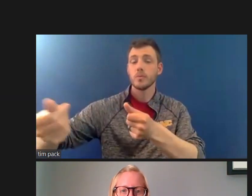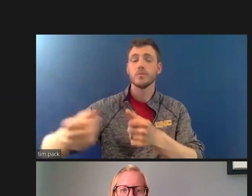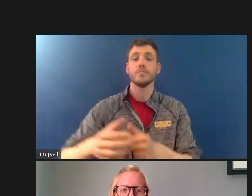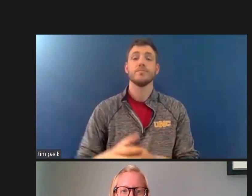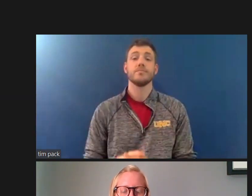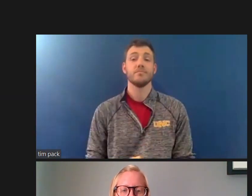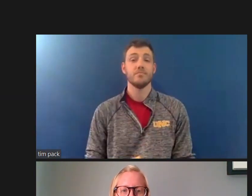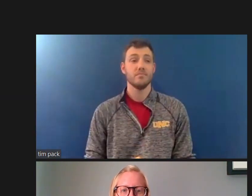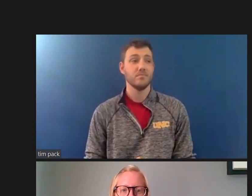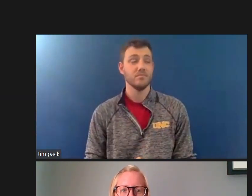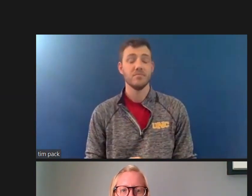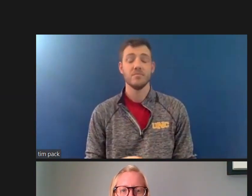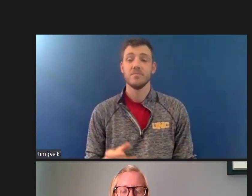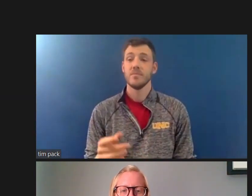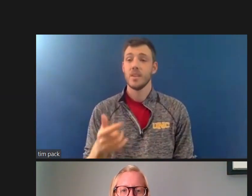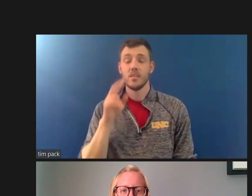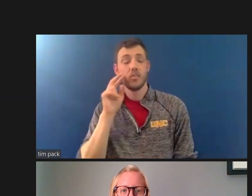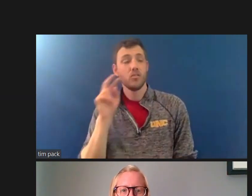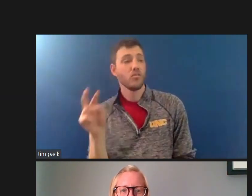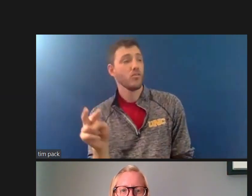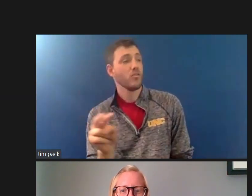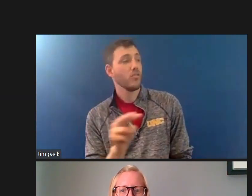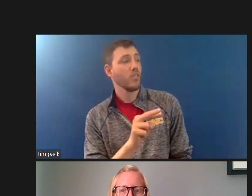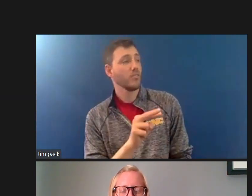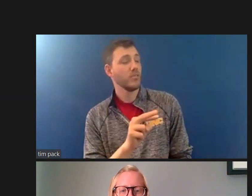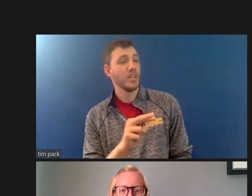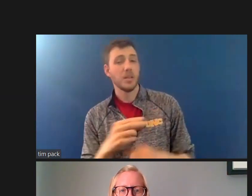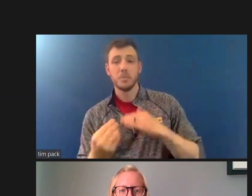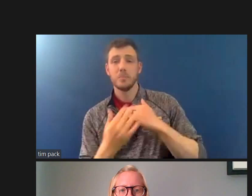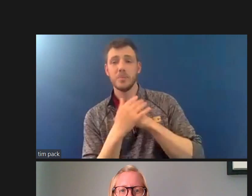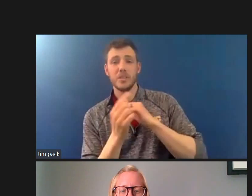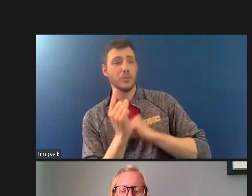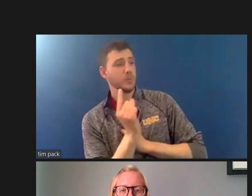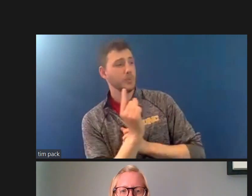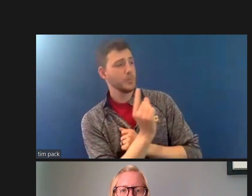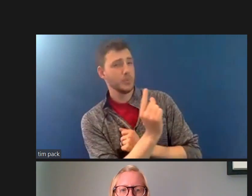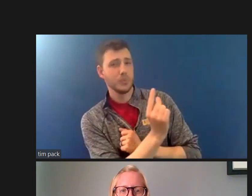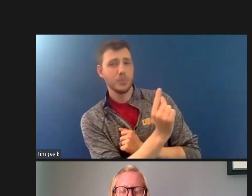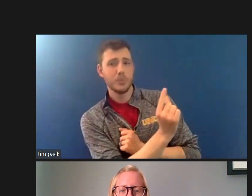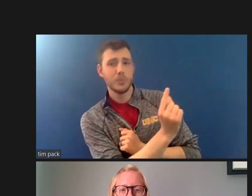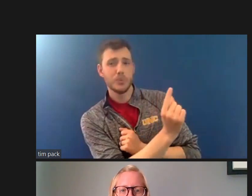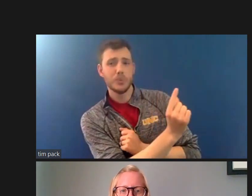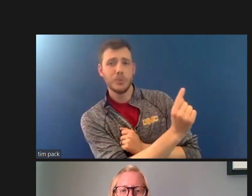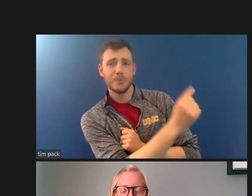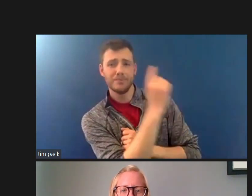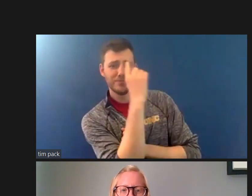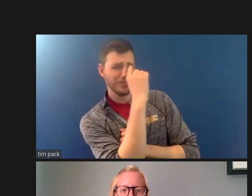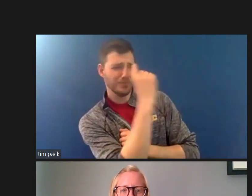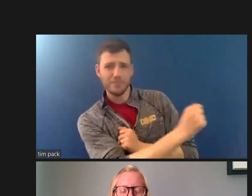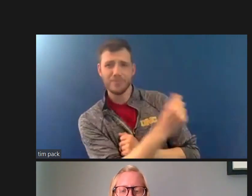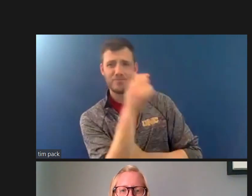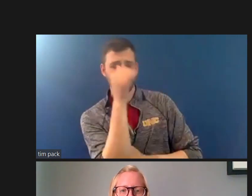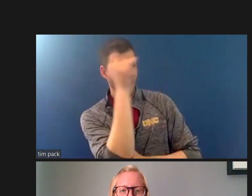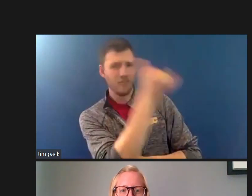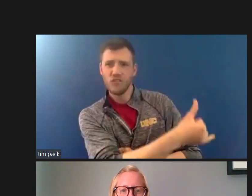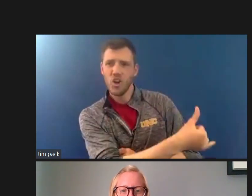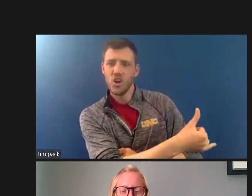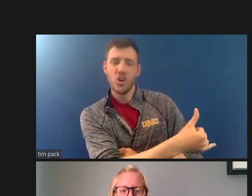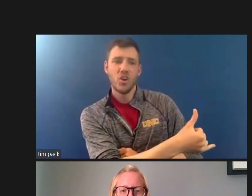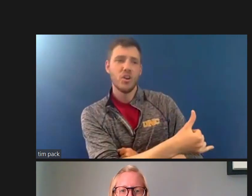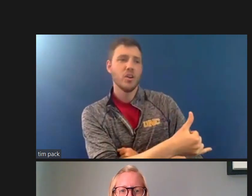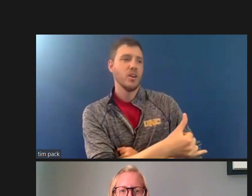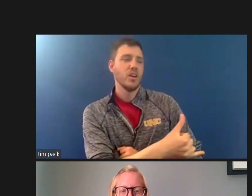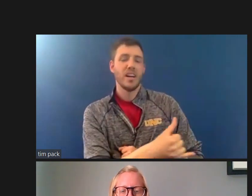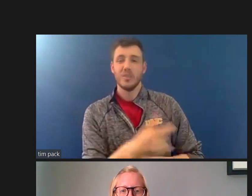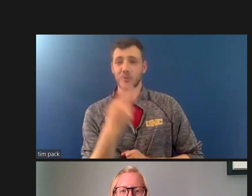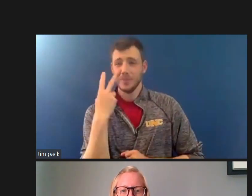the perspectives of palm and beach and water drew to a point at infinity, and always, almost visible, was the